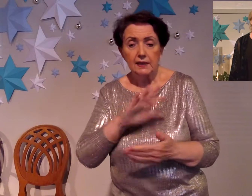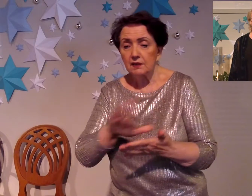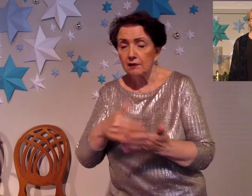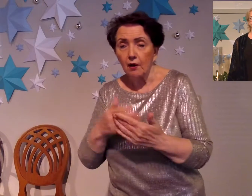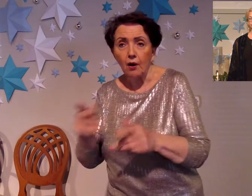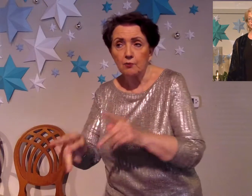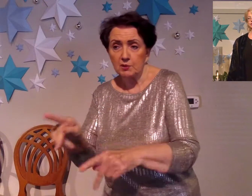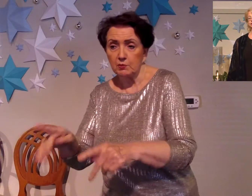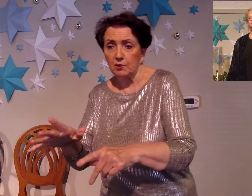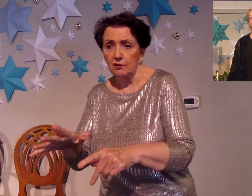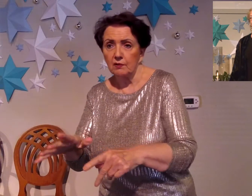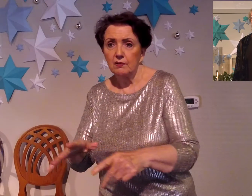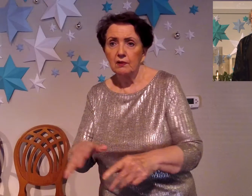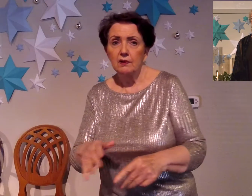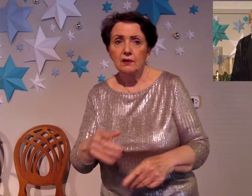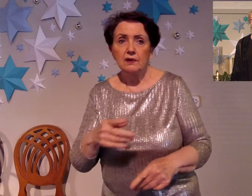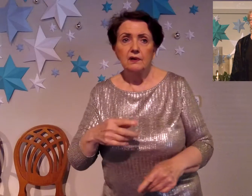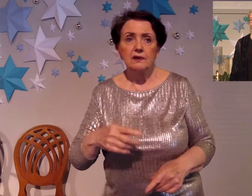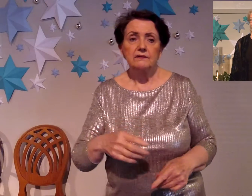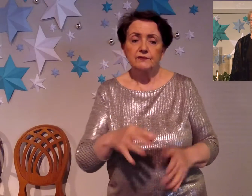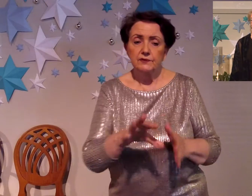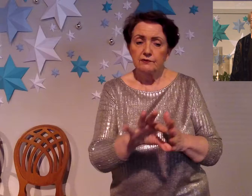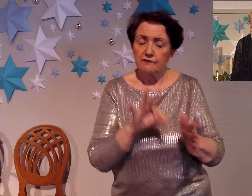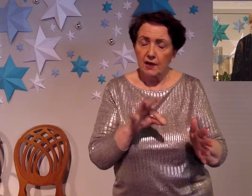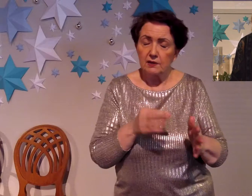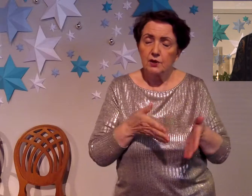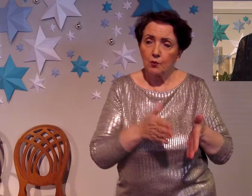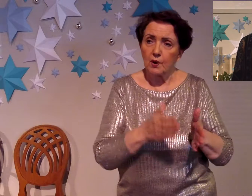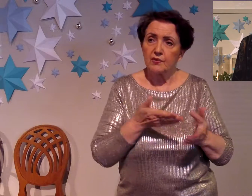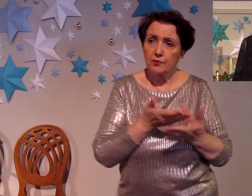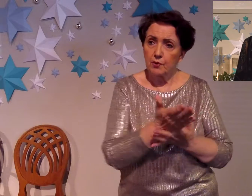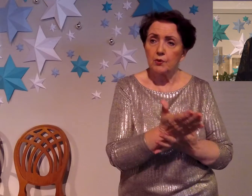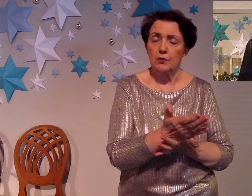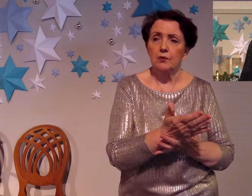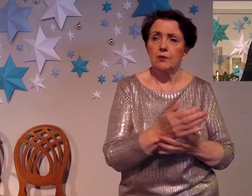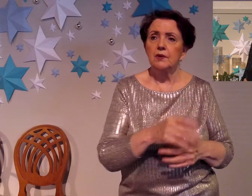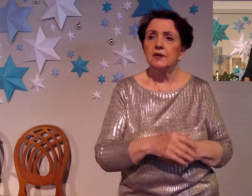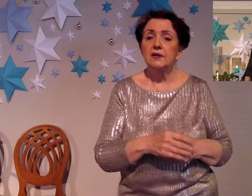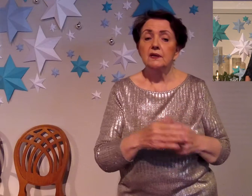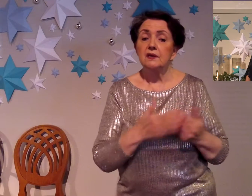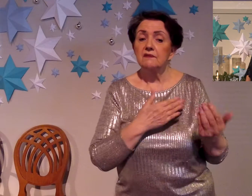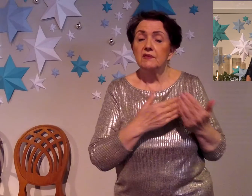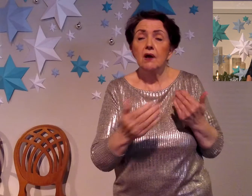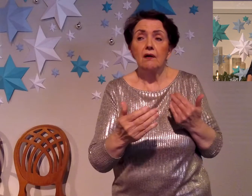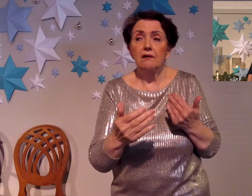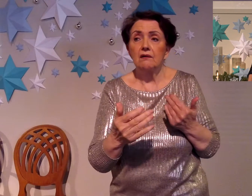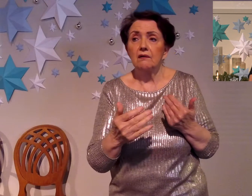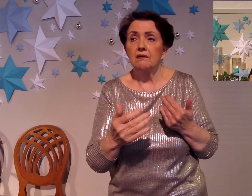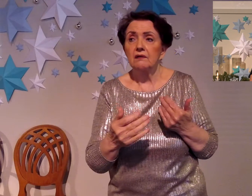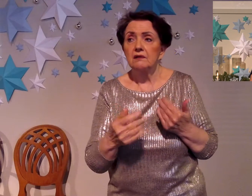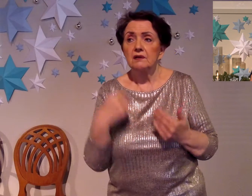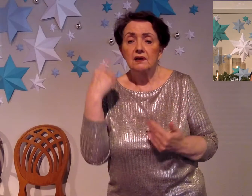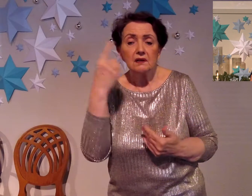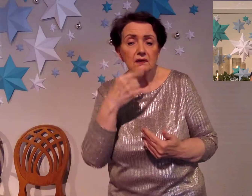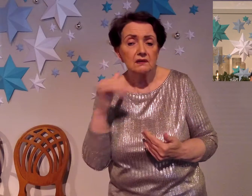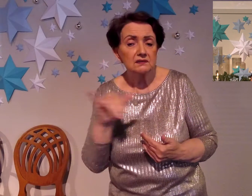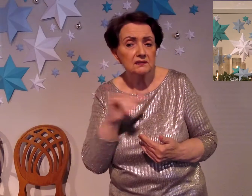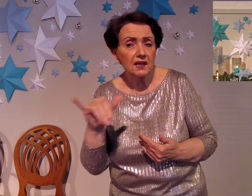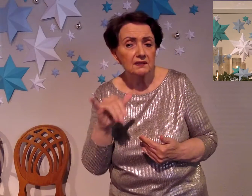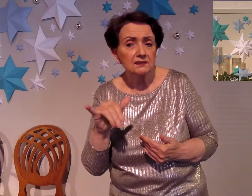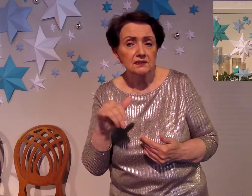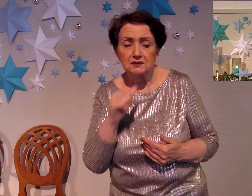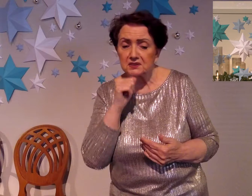humanity for us to find our way through. Even though it looks like we don't have a